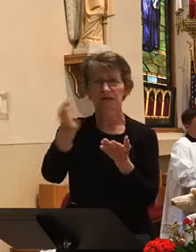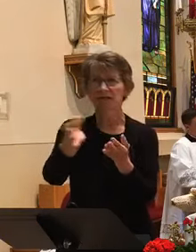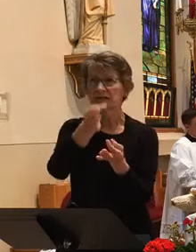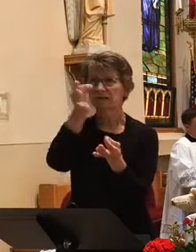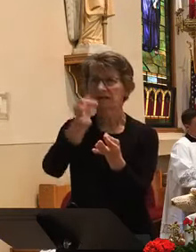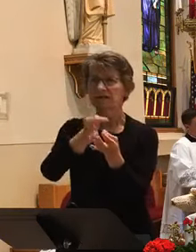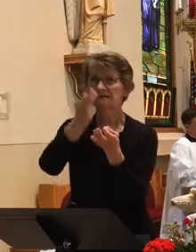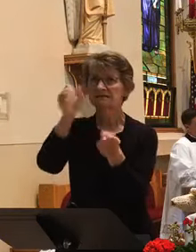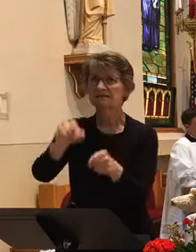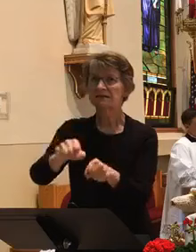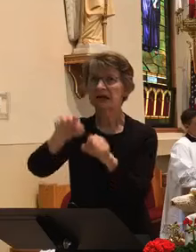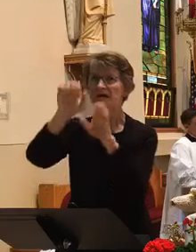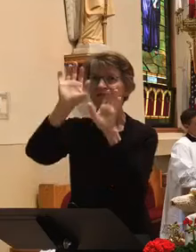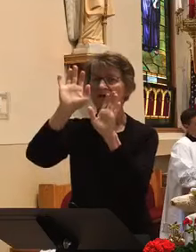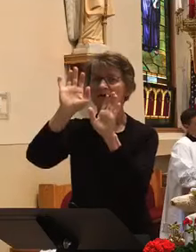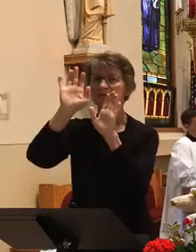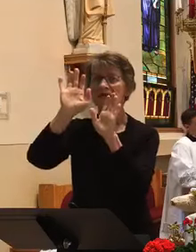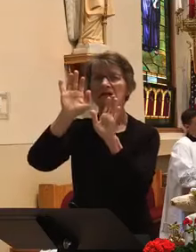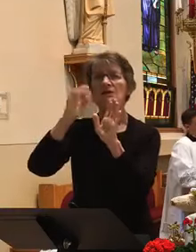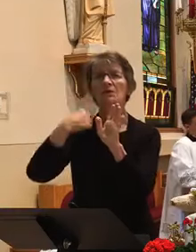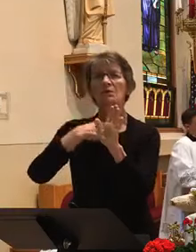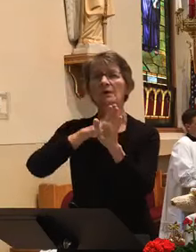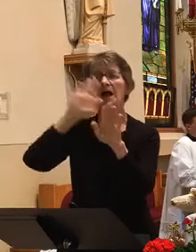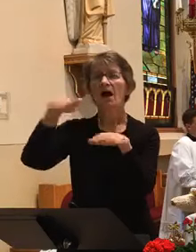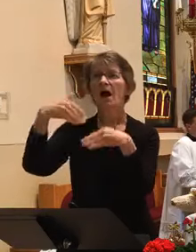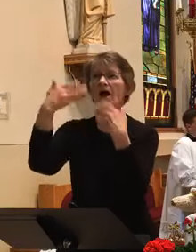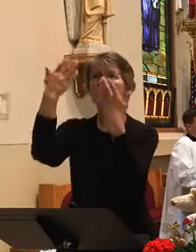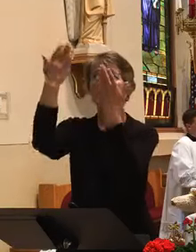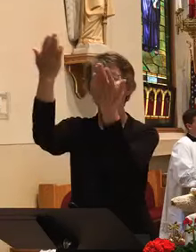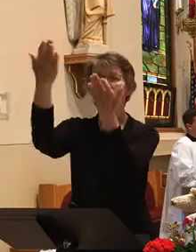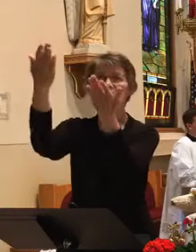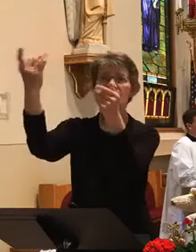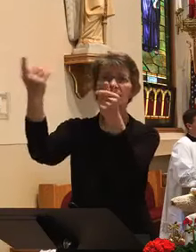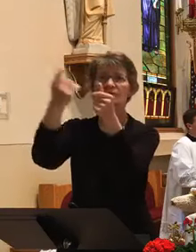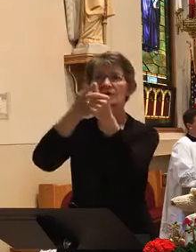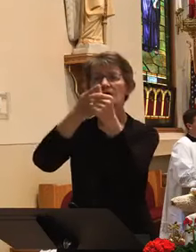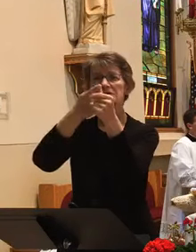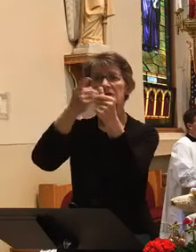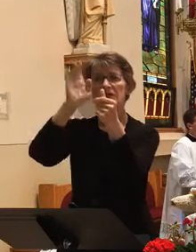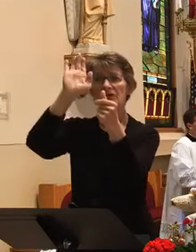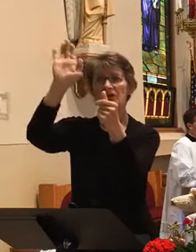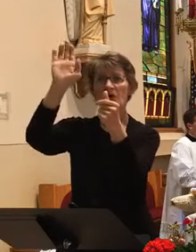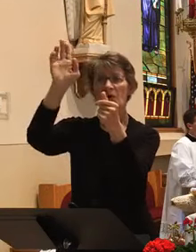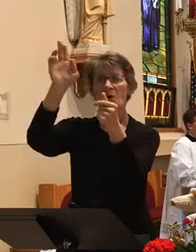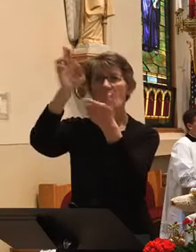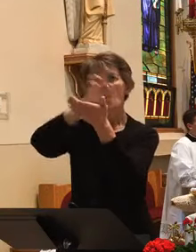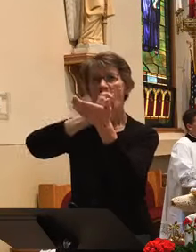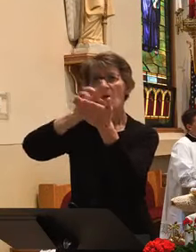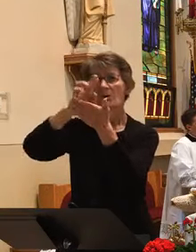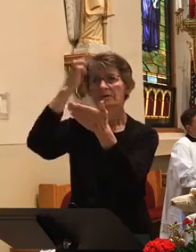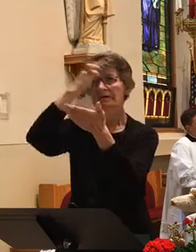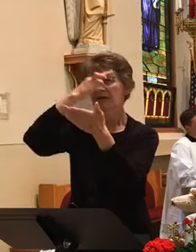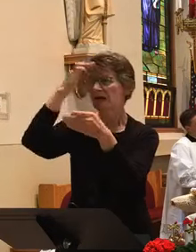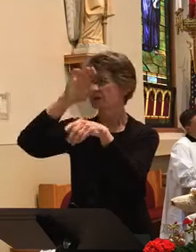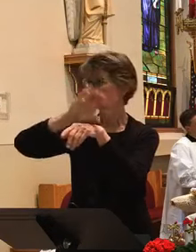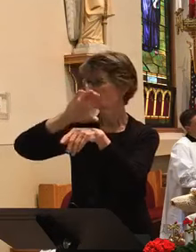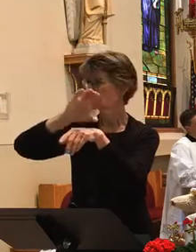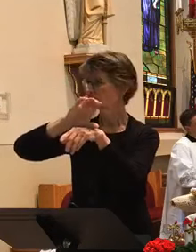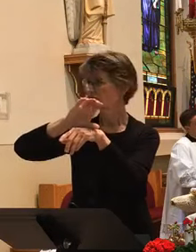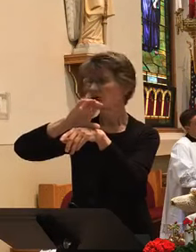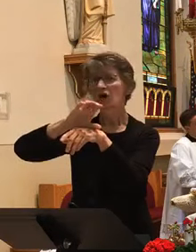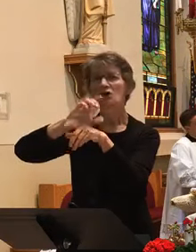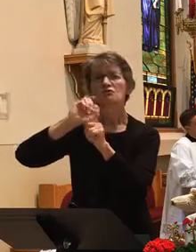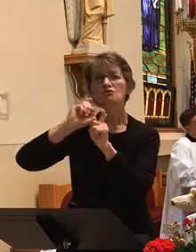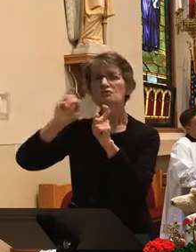unblemished sacrifices, which we offer you firstly for your holy Catholic Church. Be pleased to grant